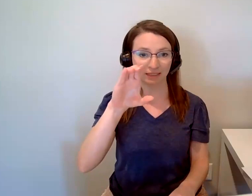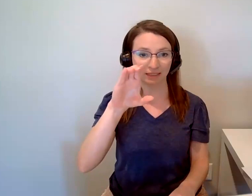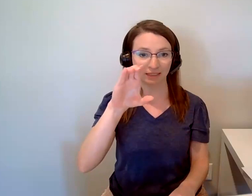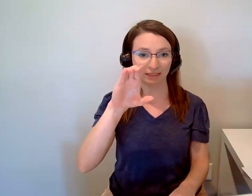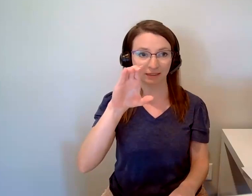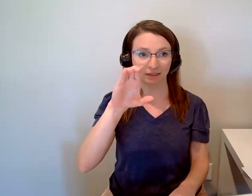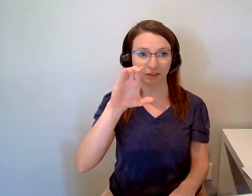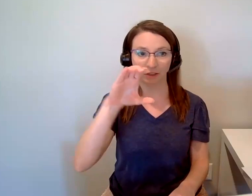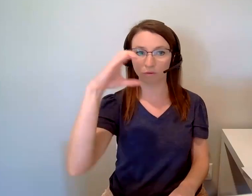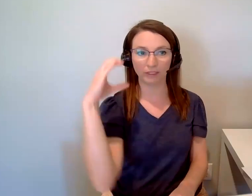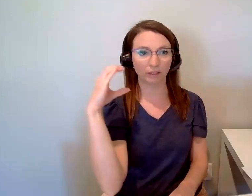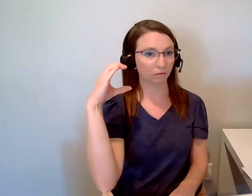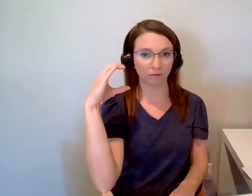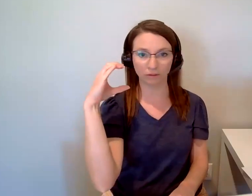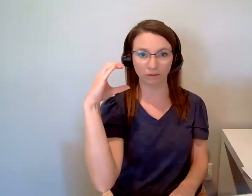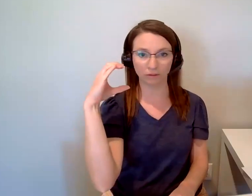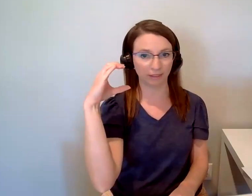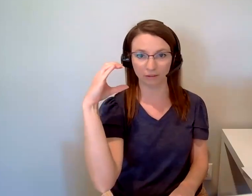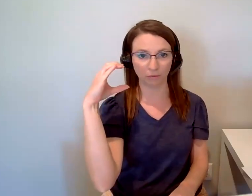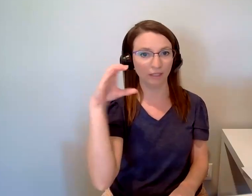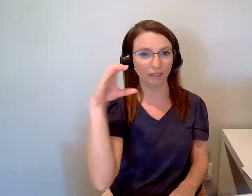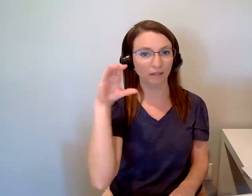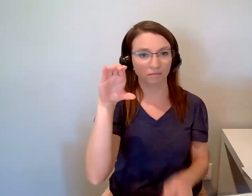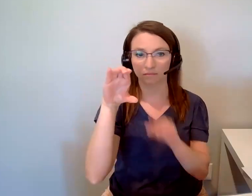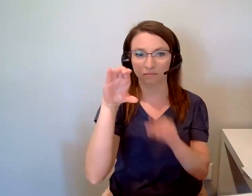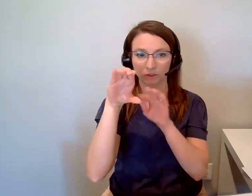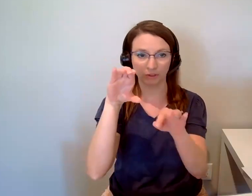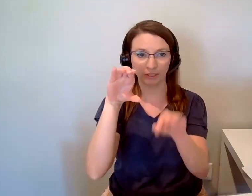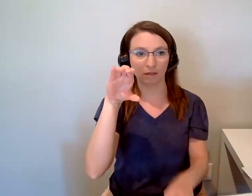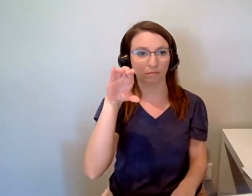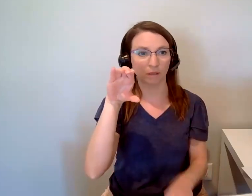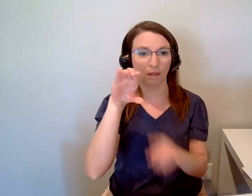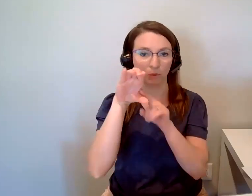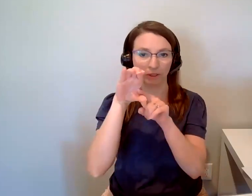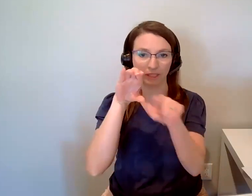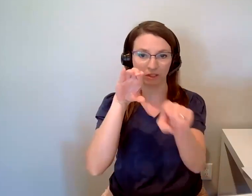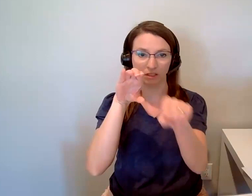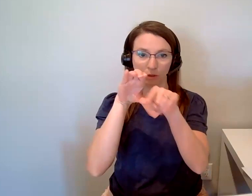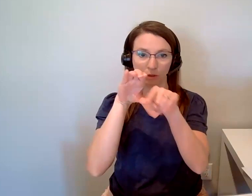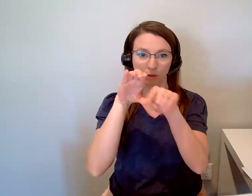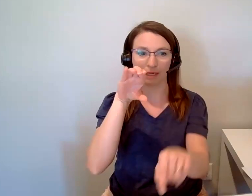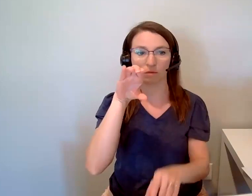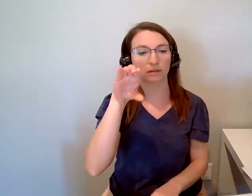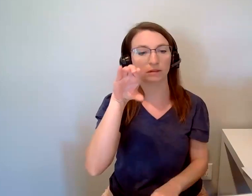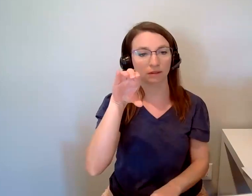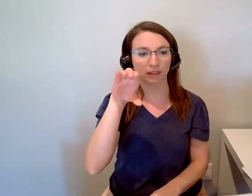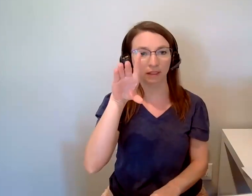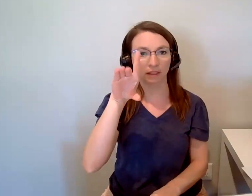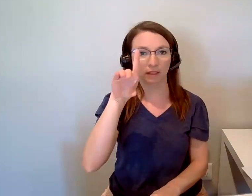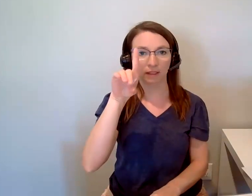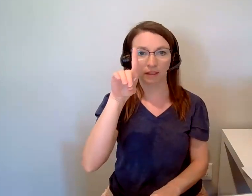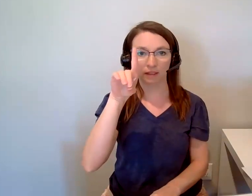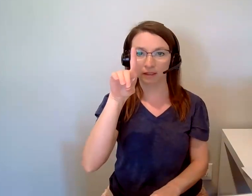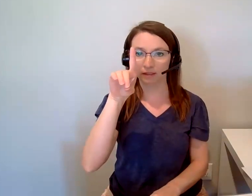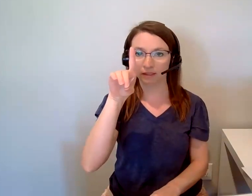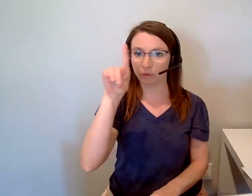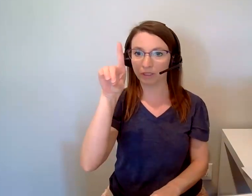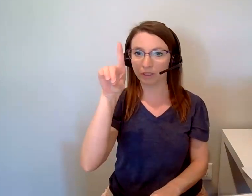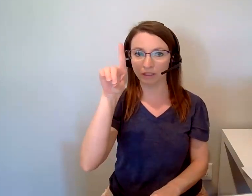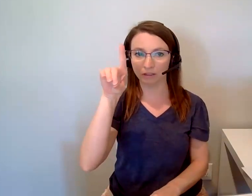C. You don't need to hold your hand this way, straight out. Palm orientation is going to be out. C, D, same with the D.